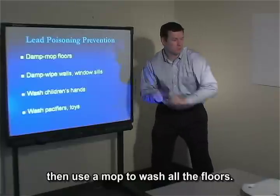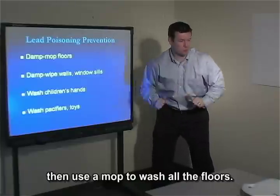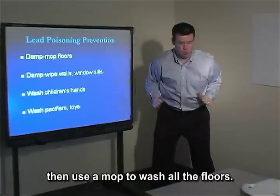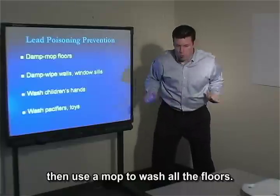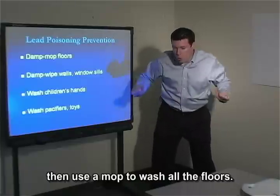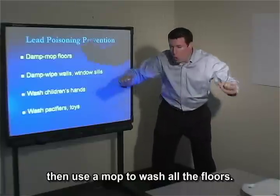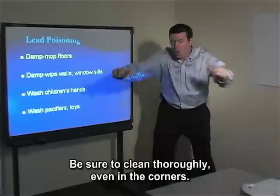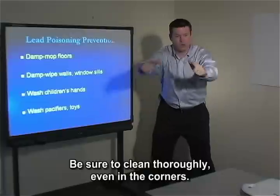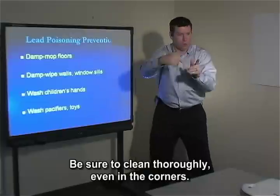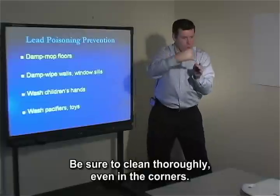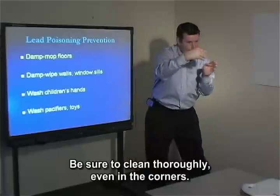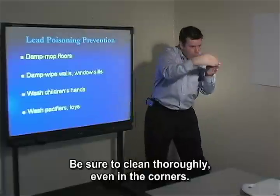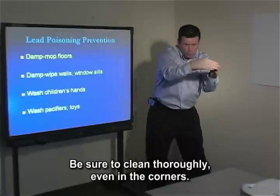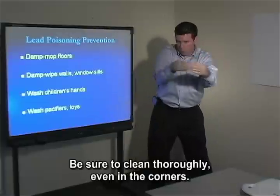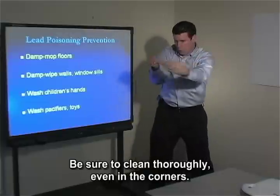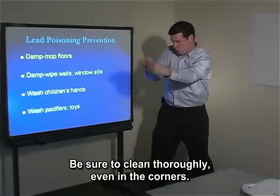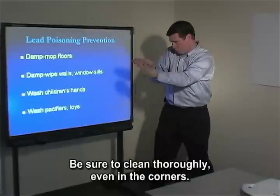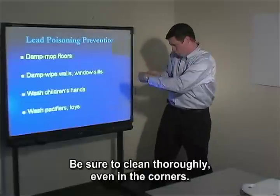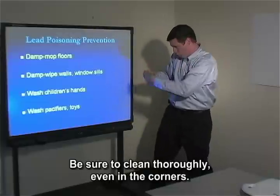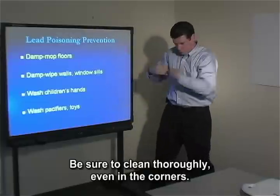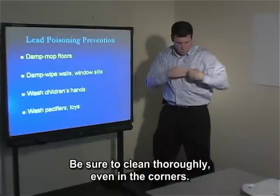Be sure to clean thoroughly, even in the corner.